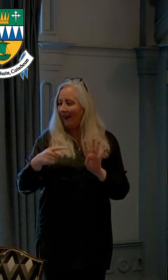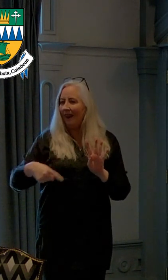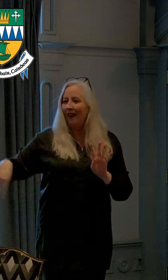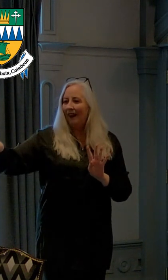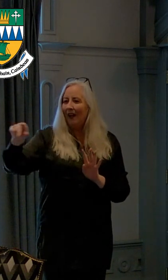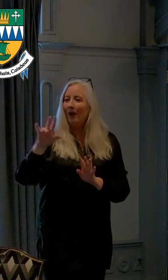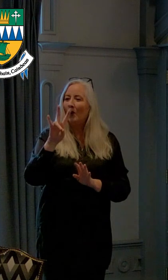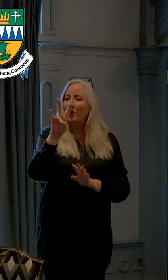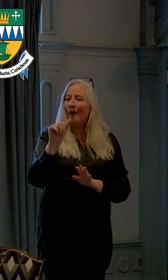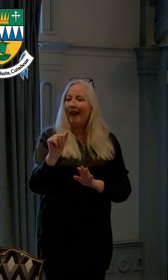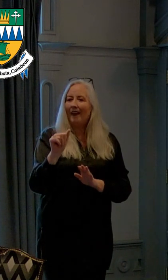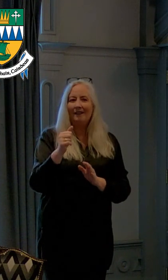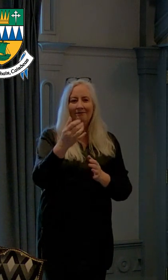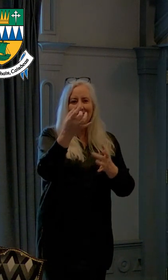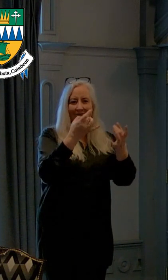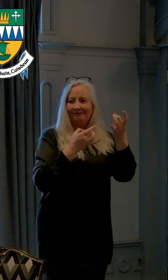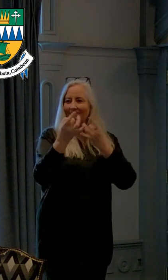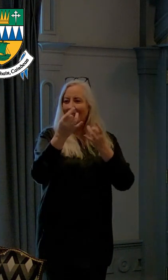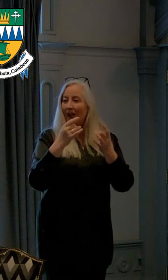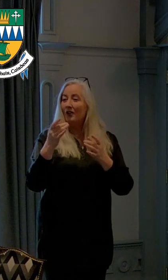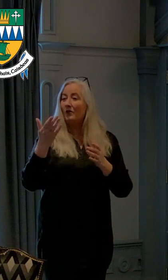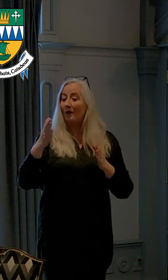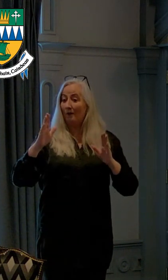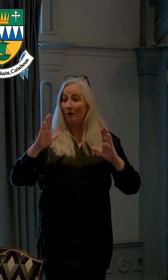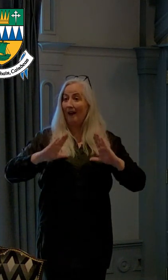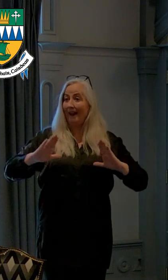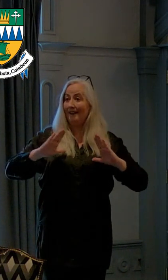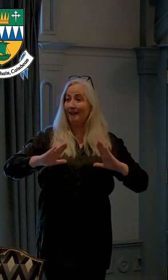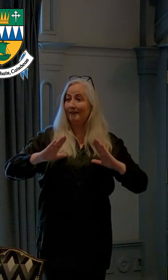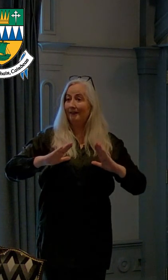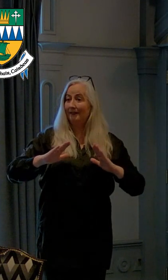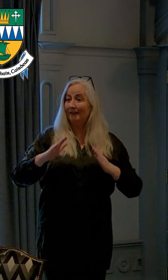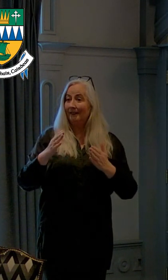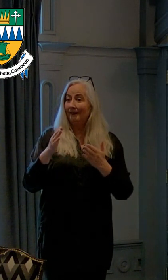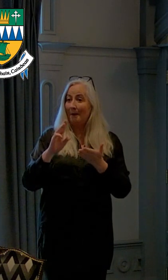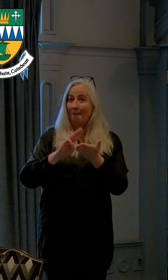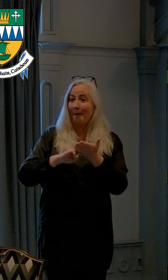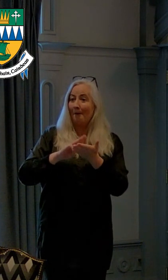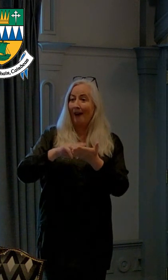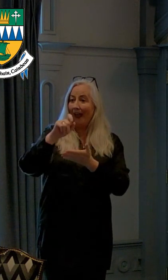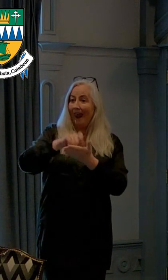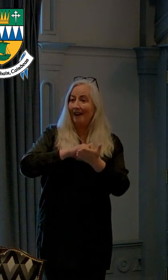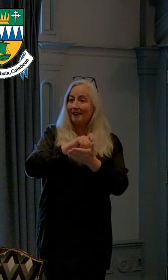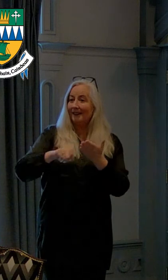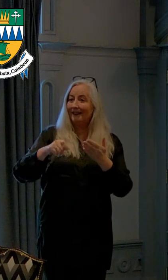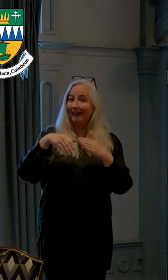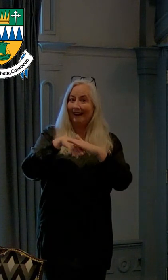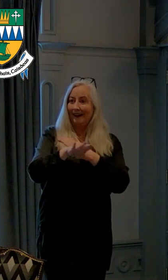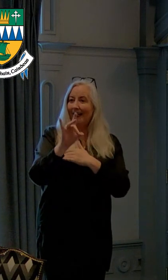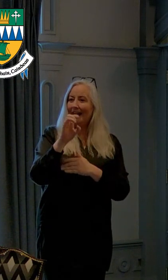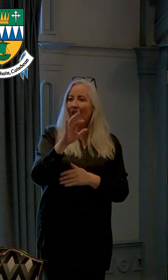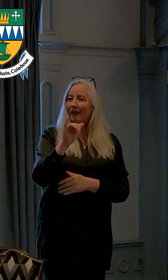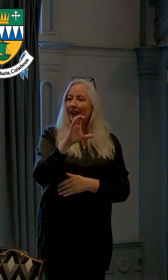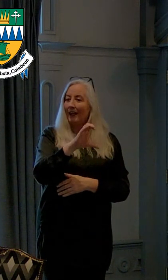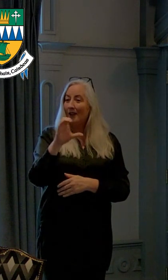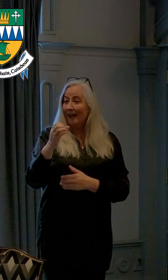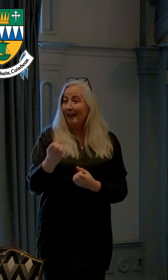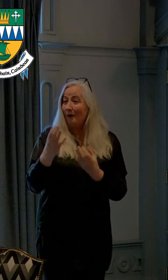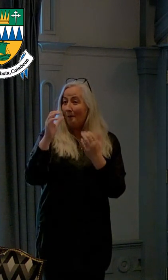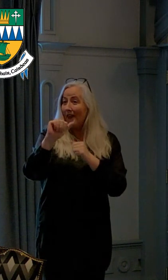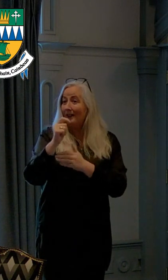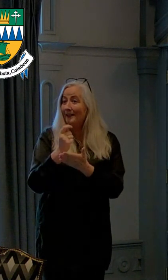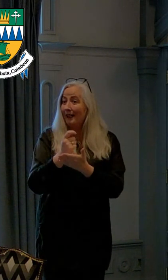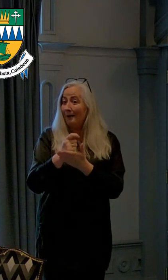Q&A with a number of the female elected members of Kerry County Council who have generously given up their time here